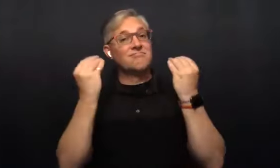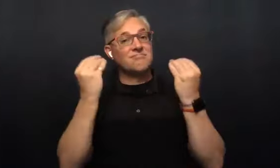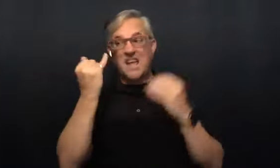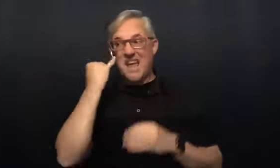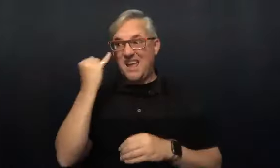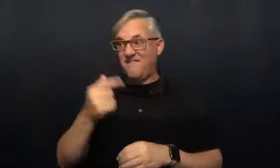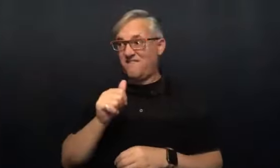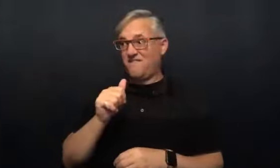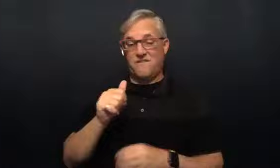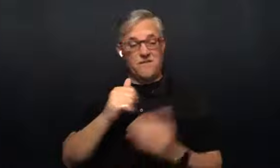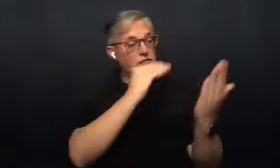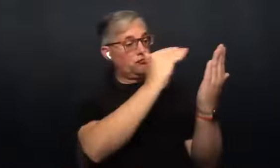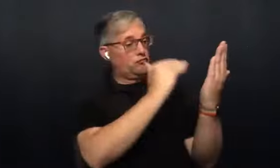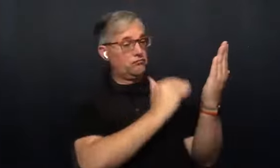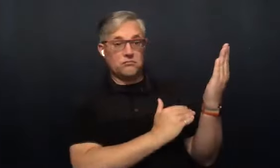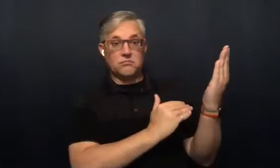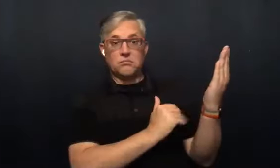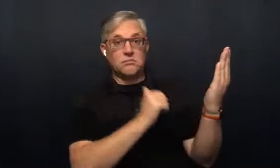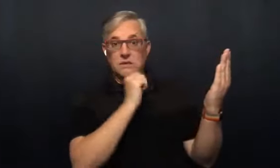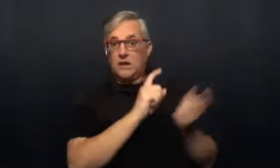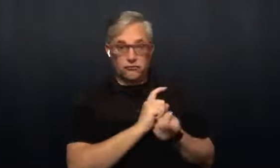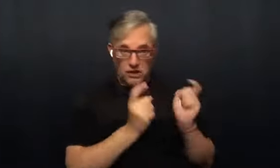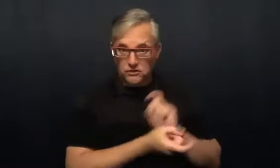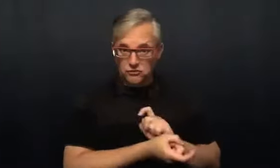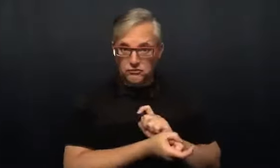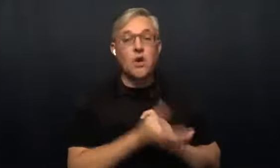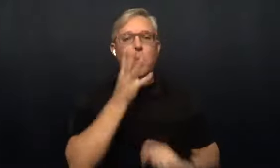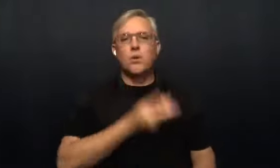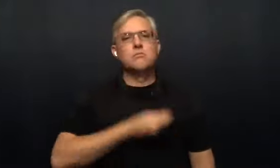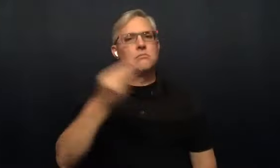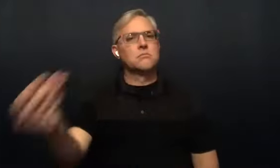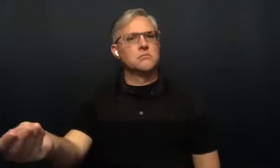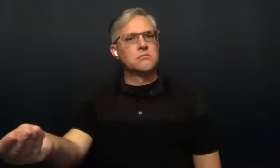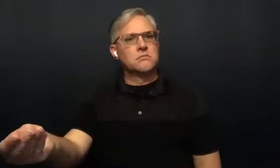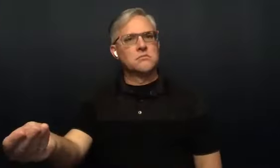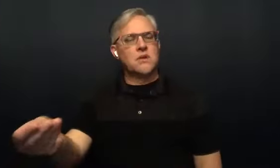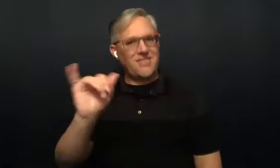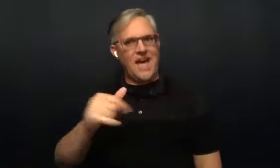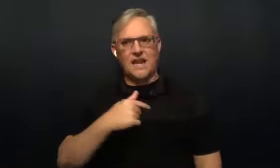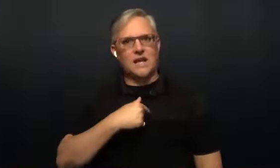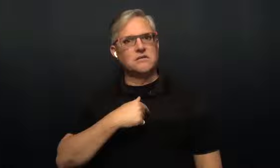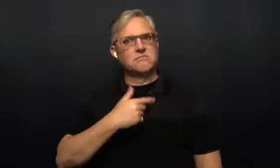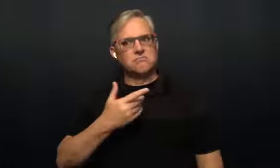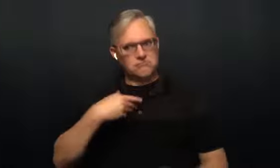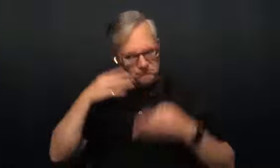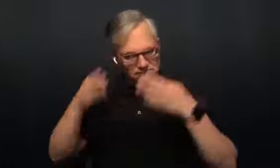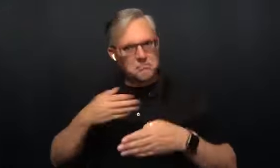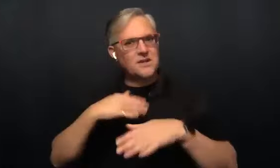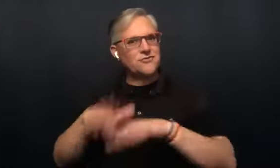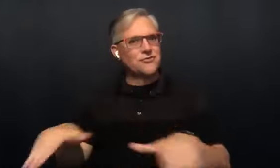steps will be transmitted. And that is the urgency that I have with my own children. I have skill sets to raise my own children. I have an 11-year-old